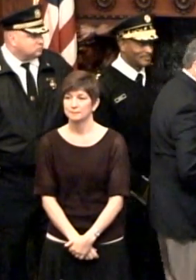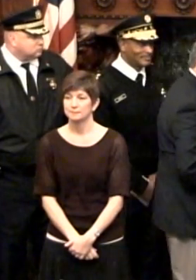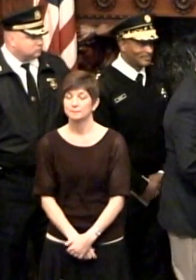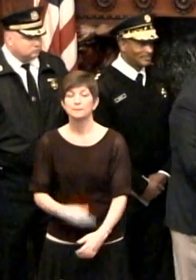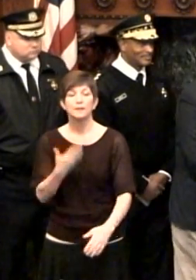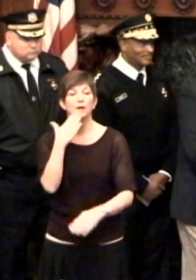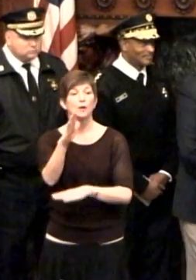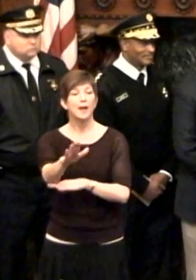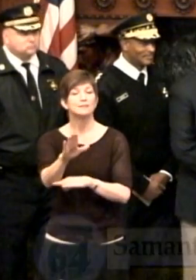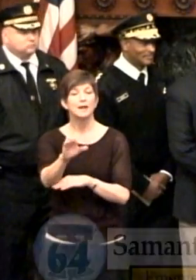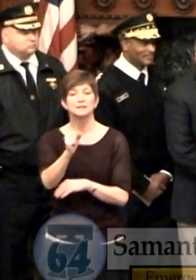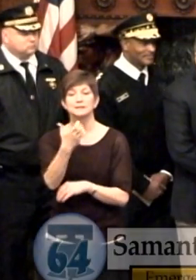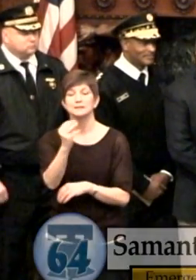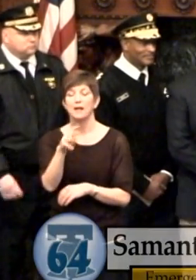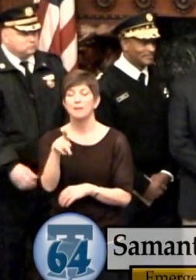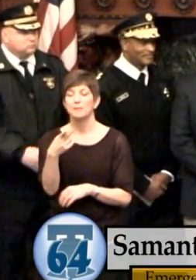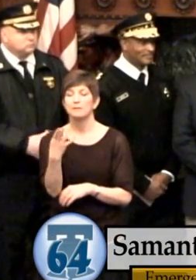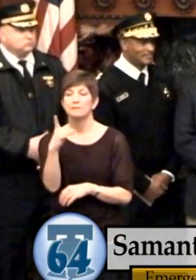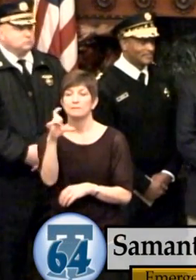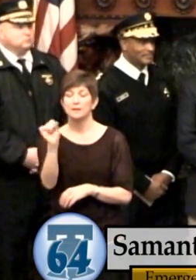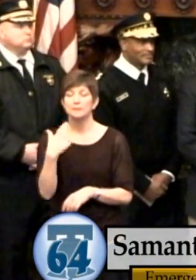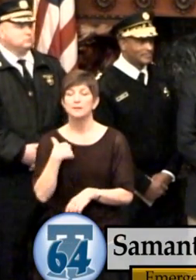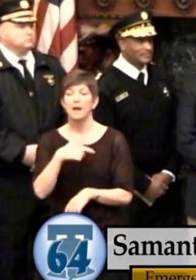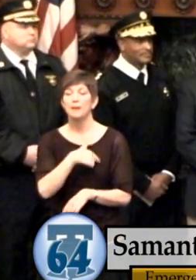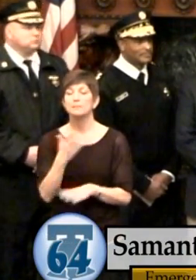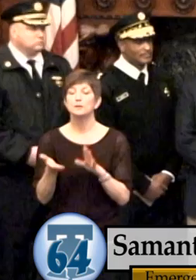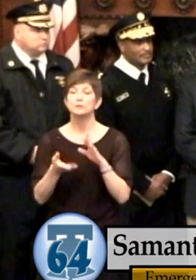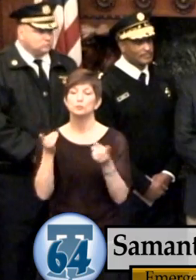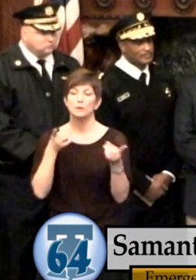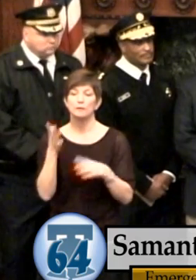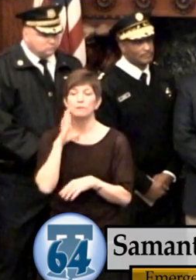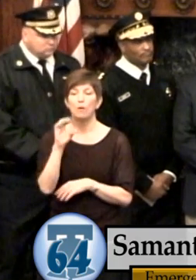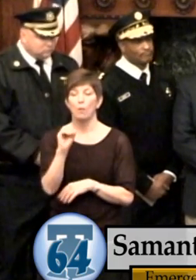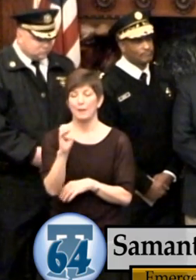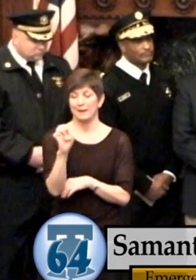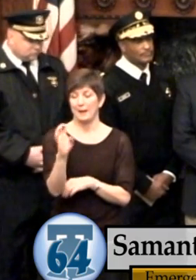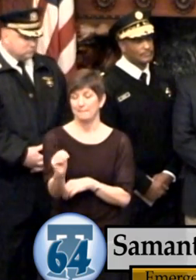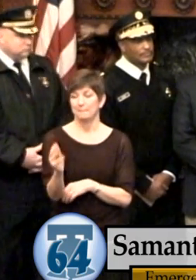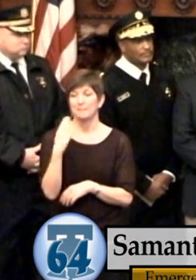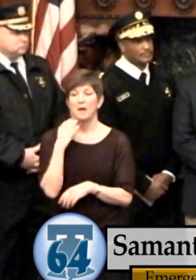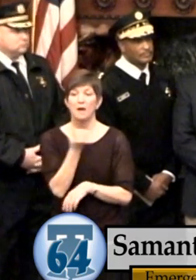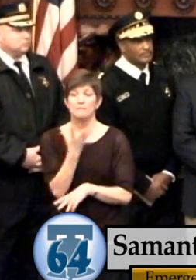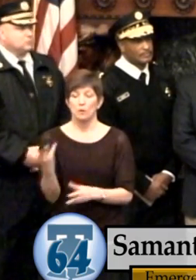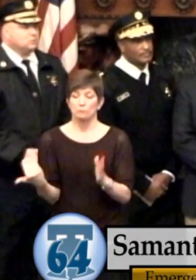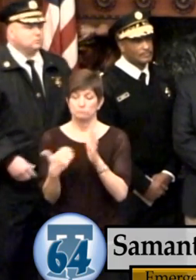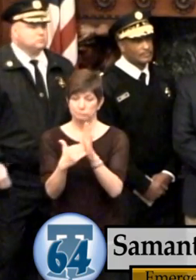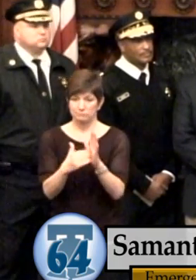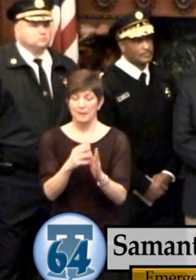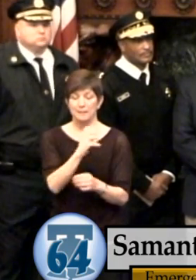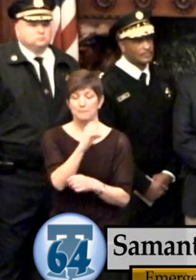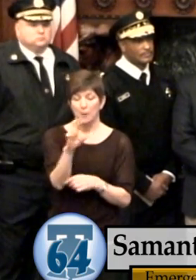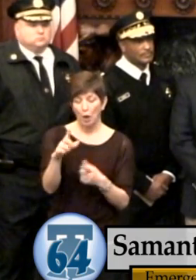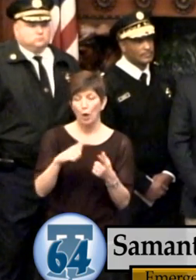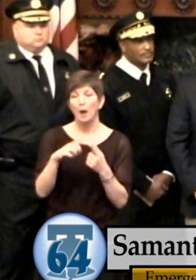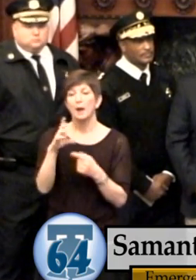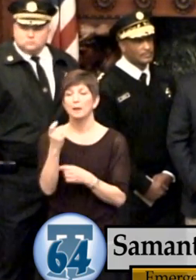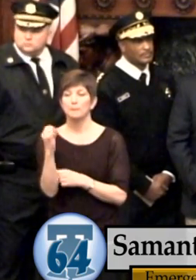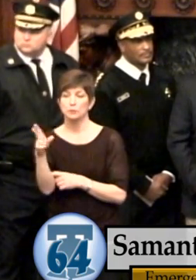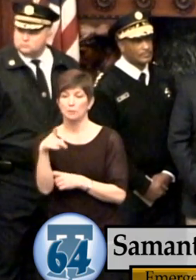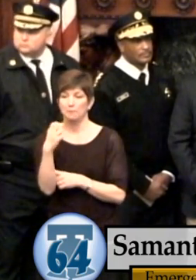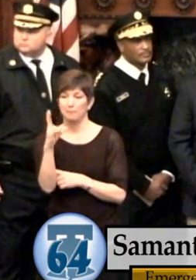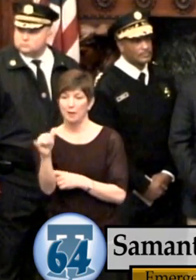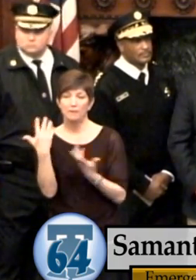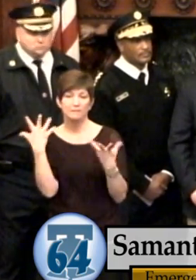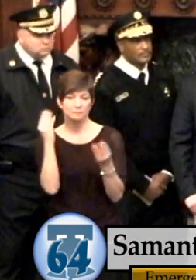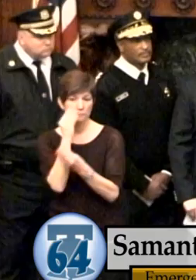Good afternoon, Sam Phillips. I'm the Director of Emergency Management. I just wanted to reiterate a couple of things that the Mayor and Commissioner Perry shared with